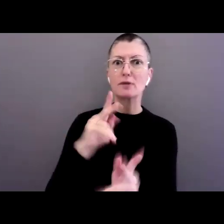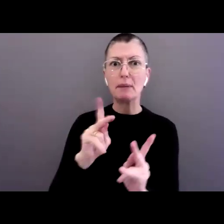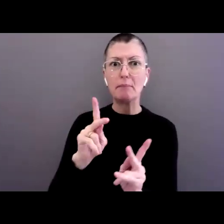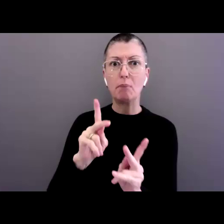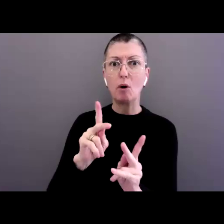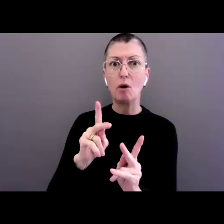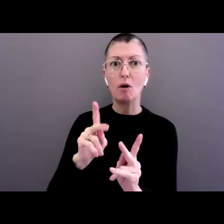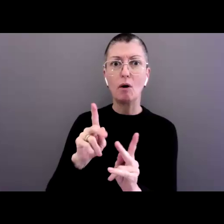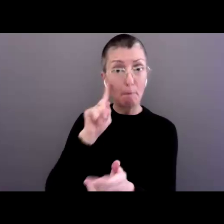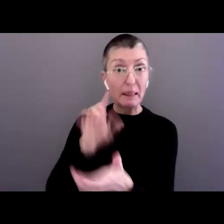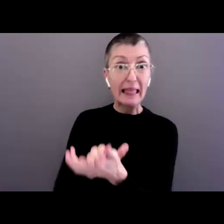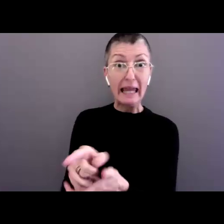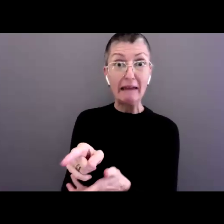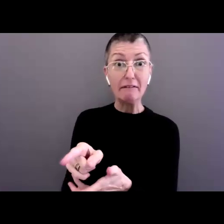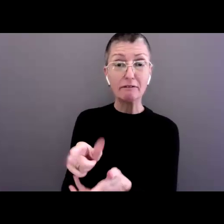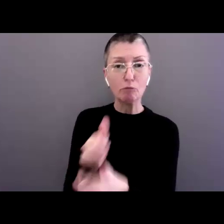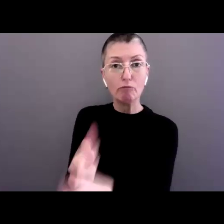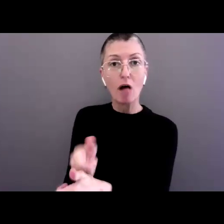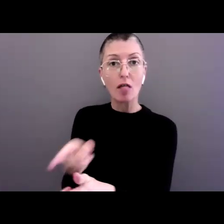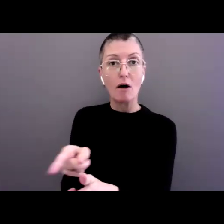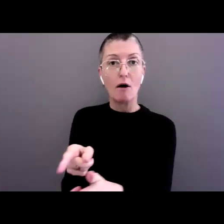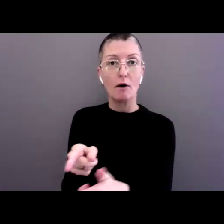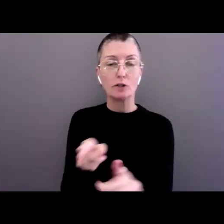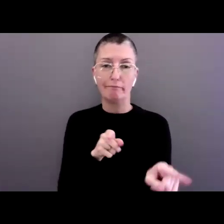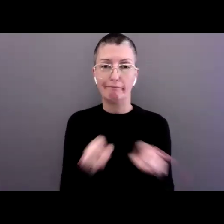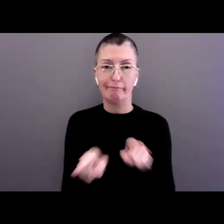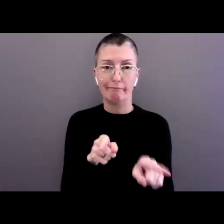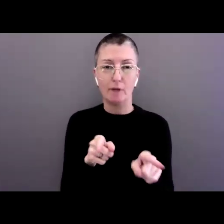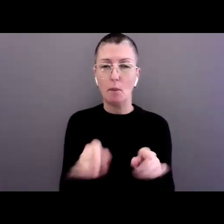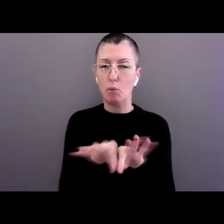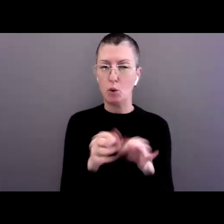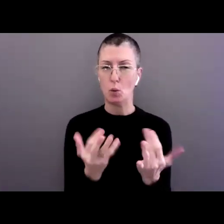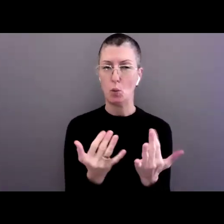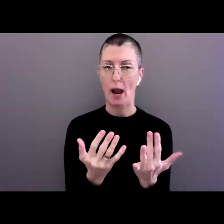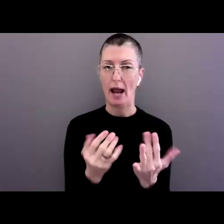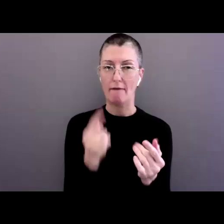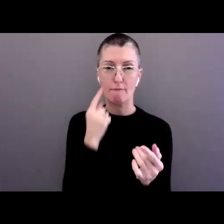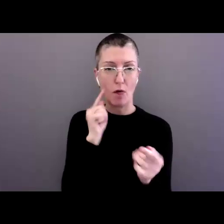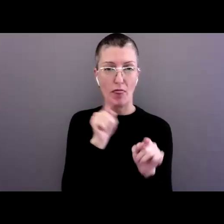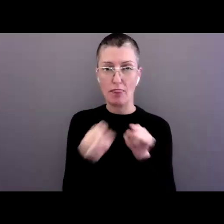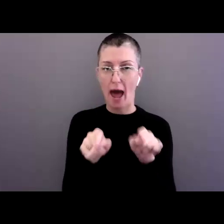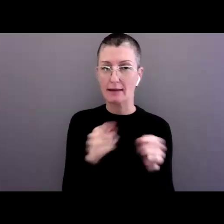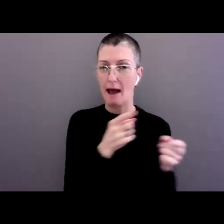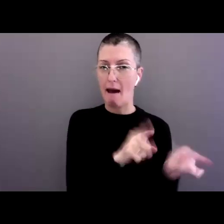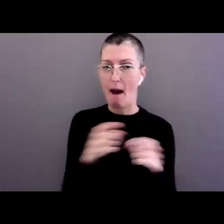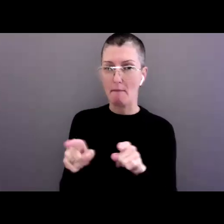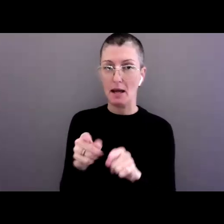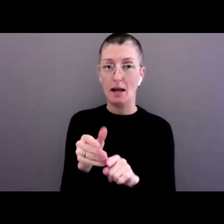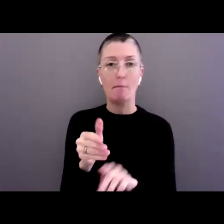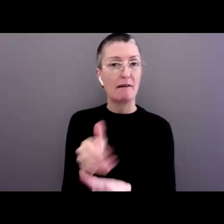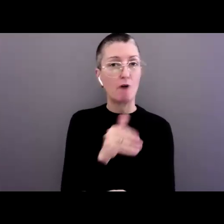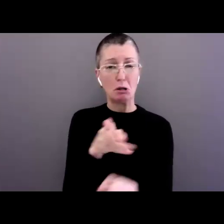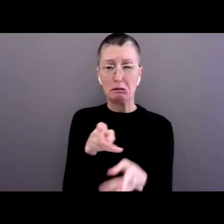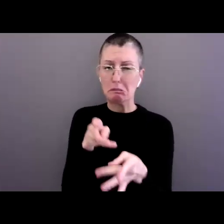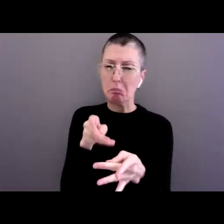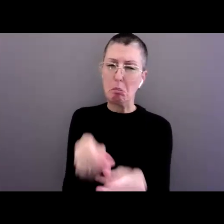have happened, you don't want to jump to spending $10,000 on ads and trying to make this big announcement to a million people and